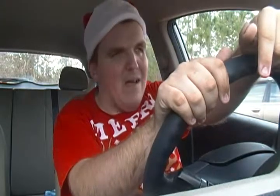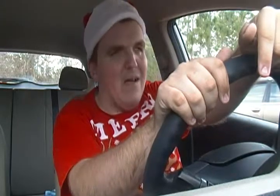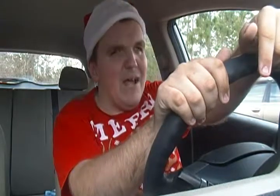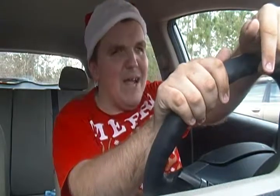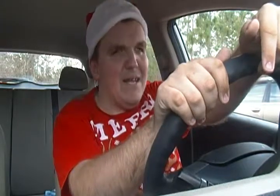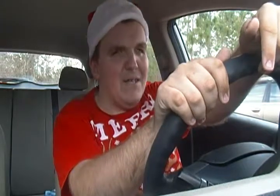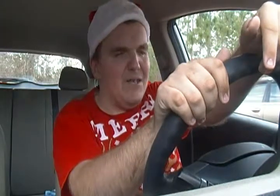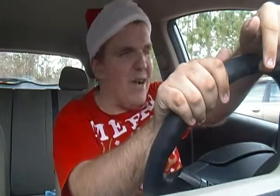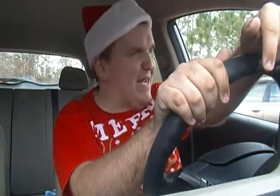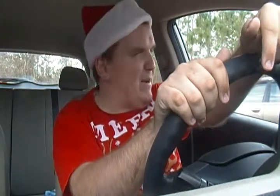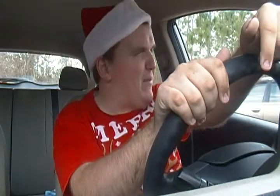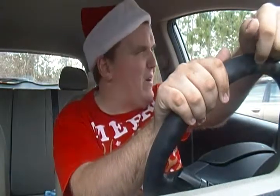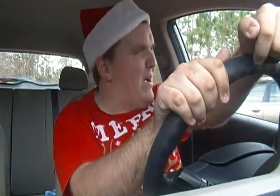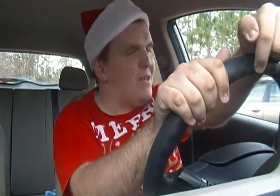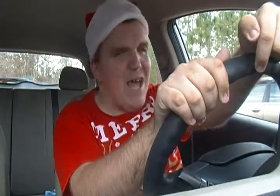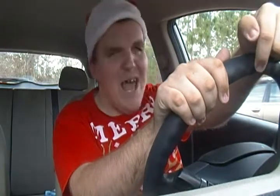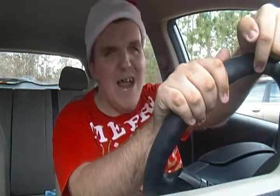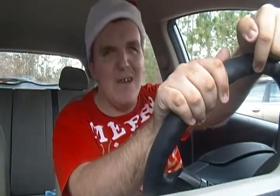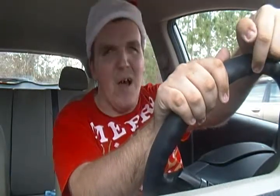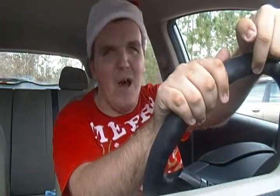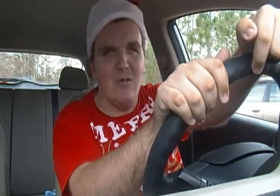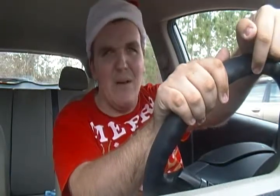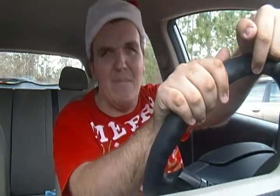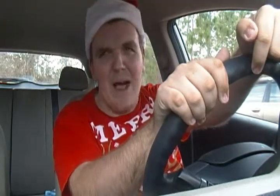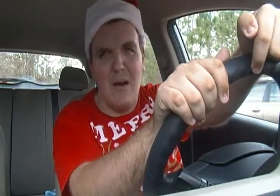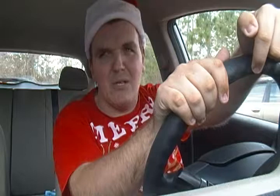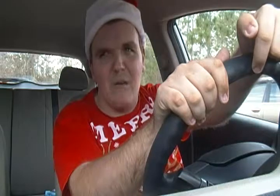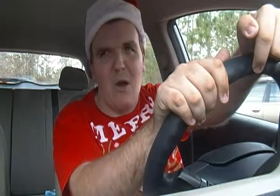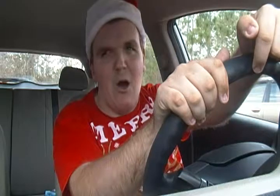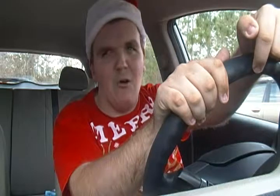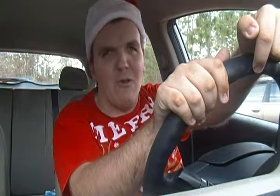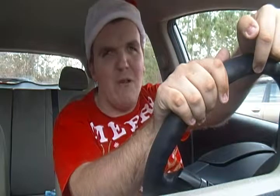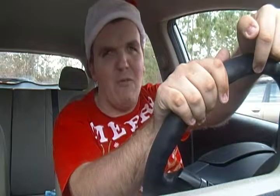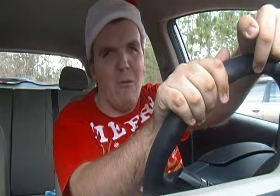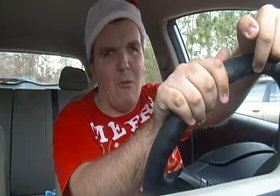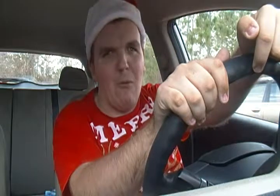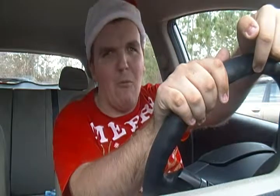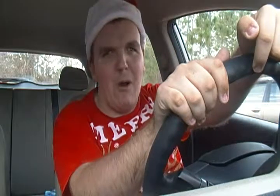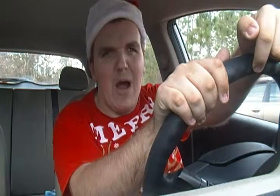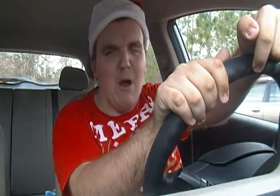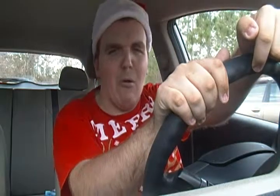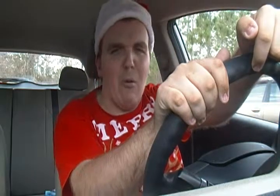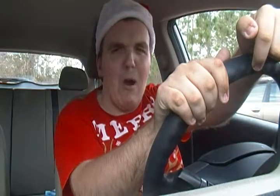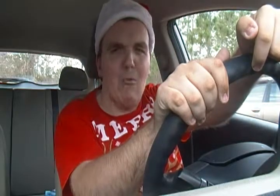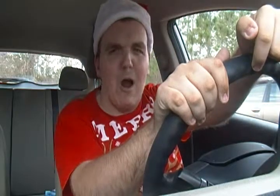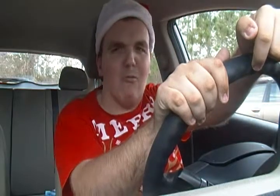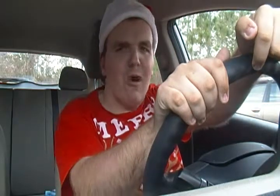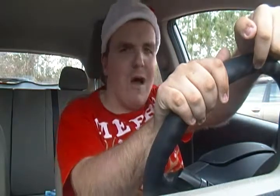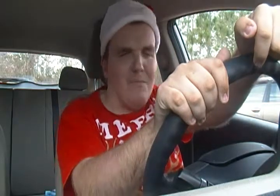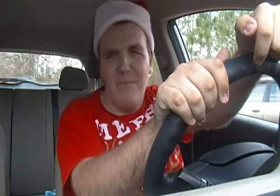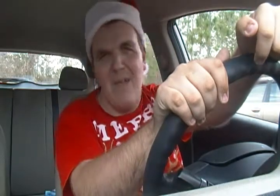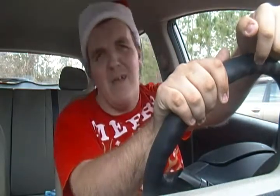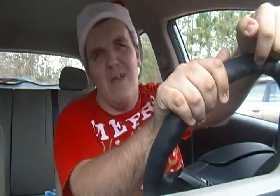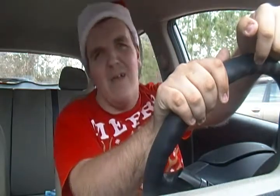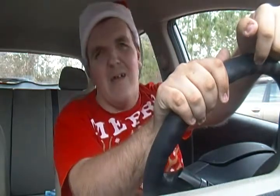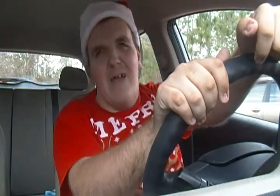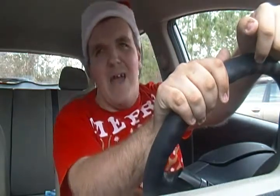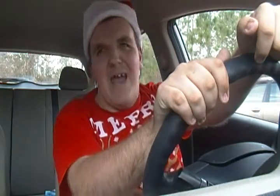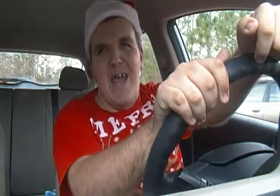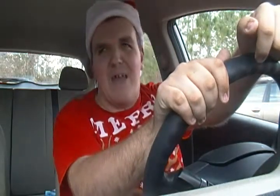and chinese people decked the halls with bowels of harry far-ra-ra-ra-ra-ra-ra-ra and